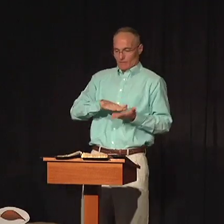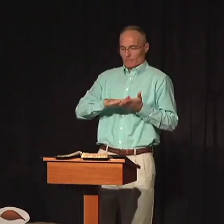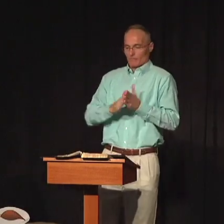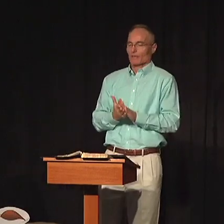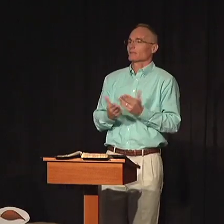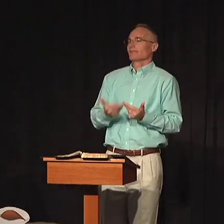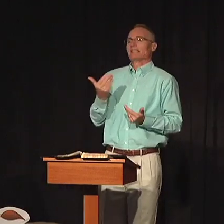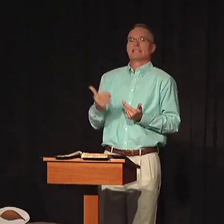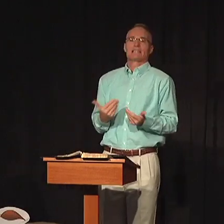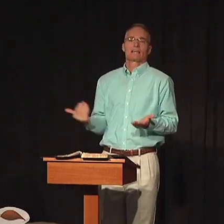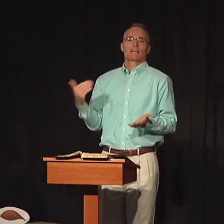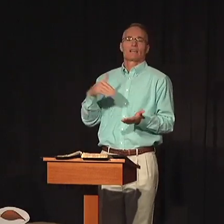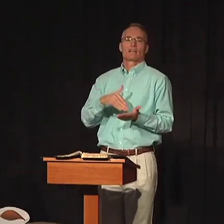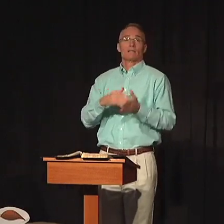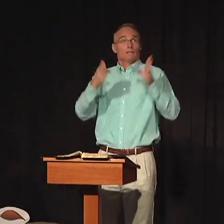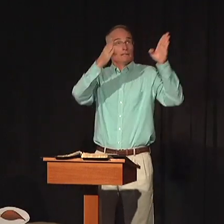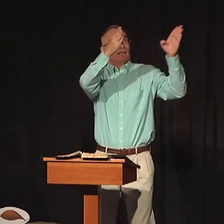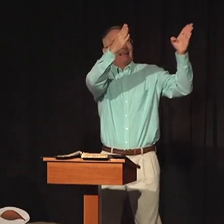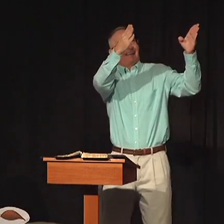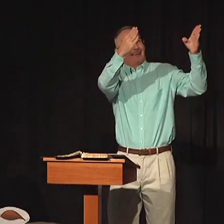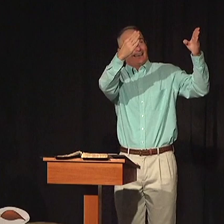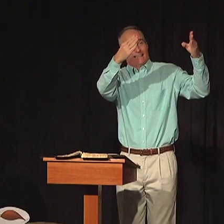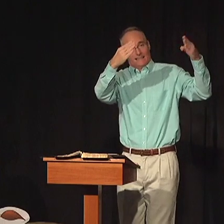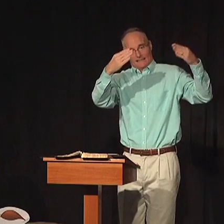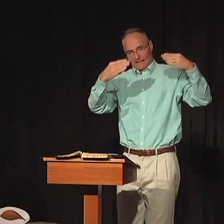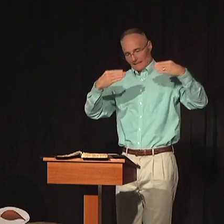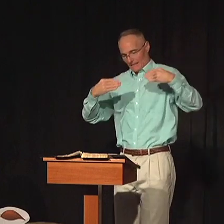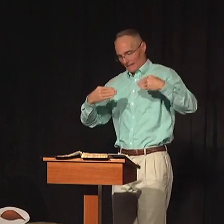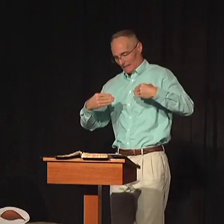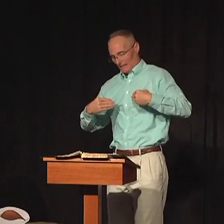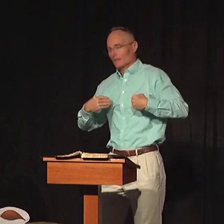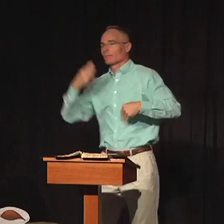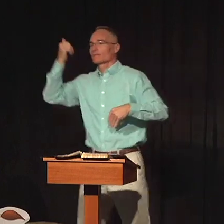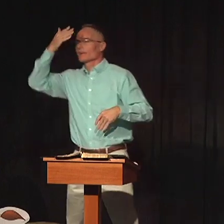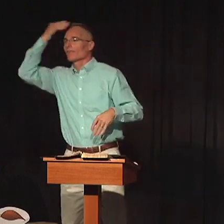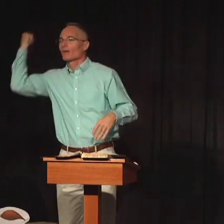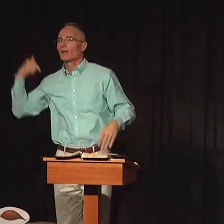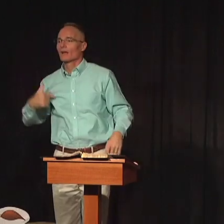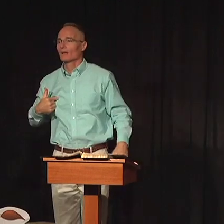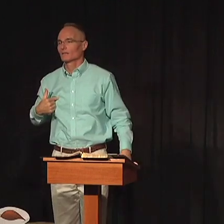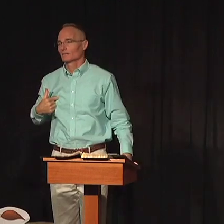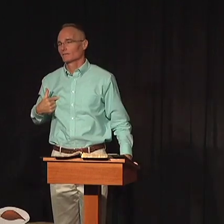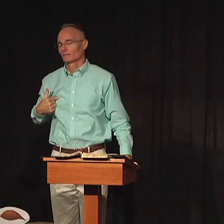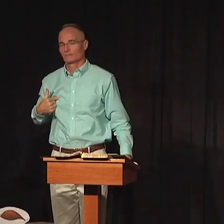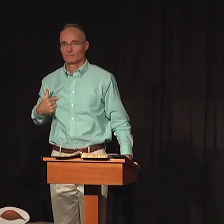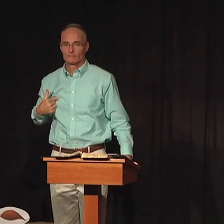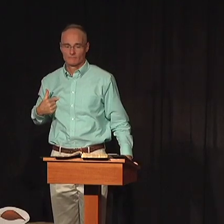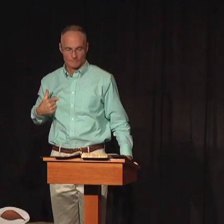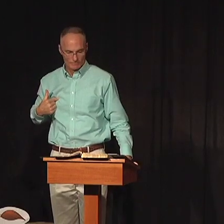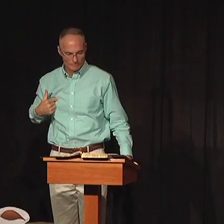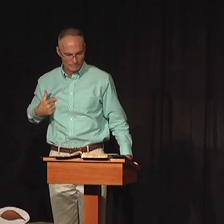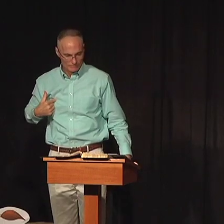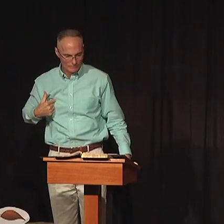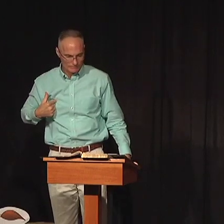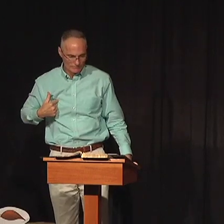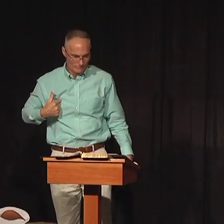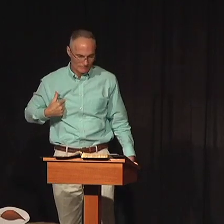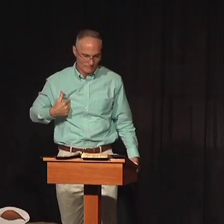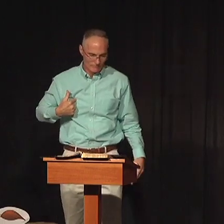That self-centeredness becomes easy again. You take your focus away. I forgot who I was.